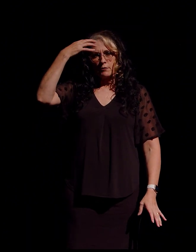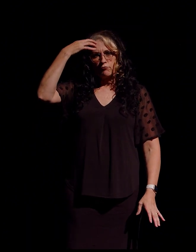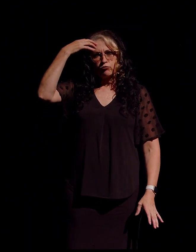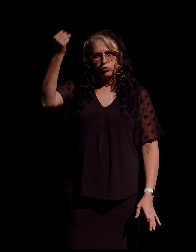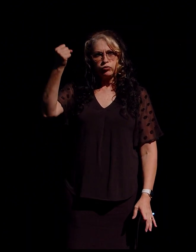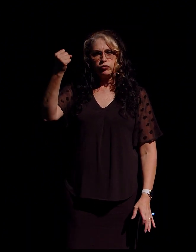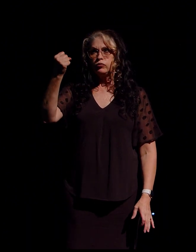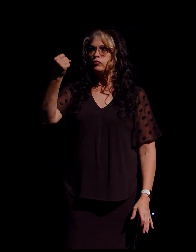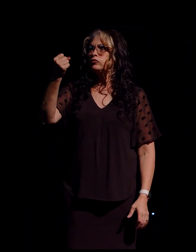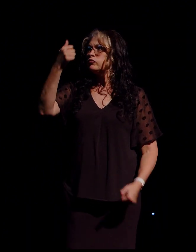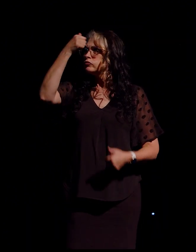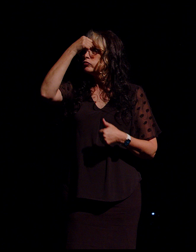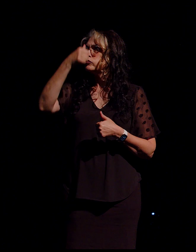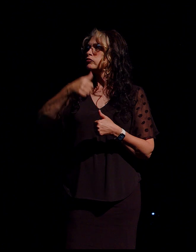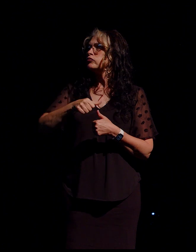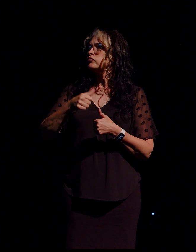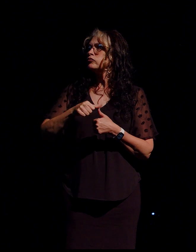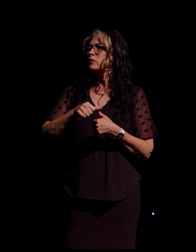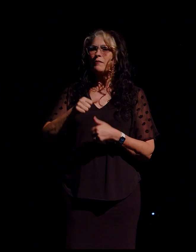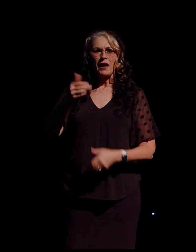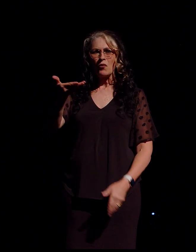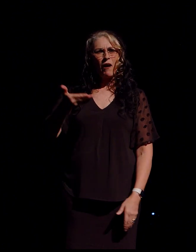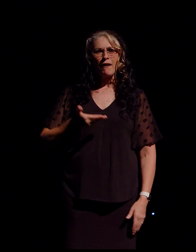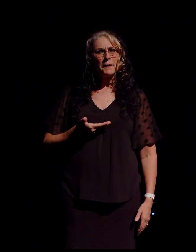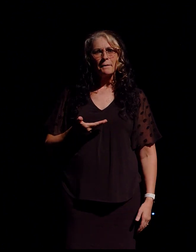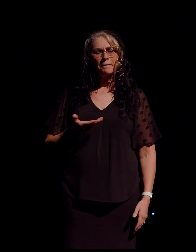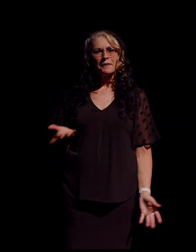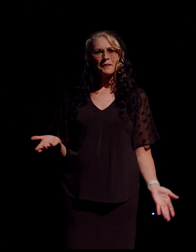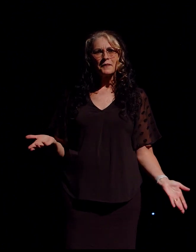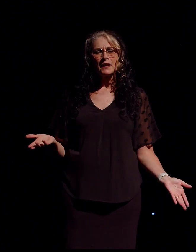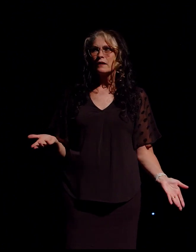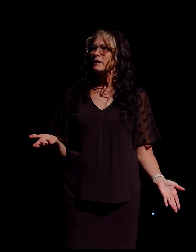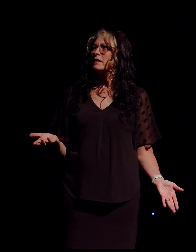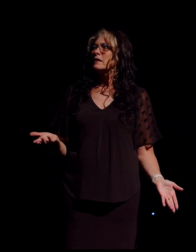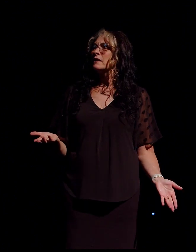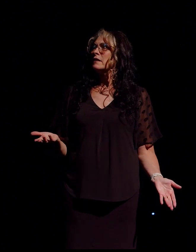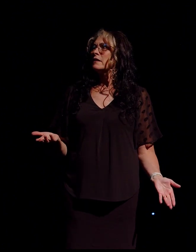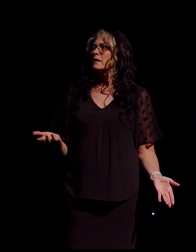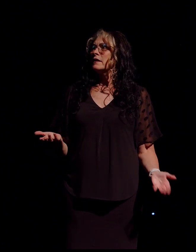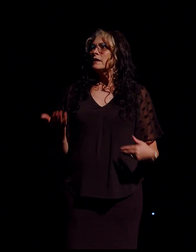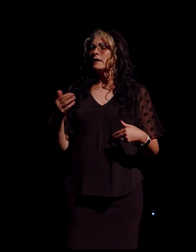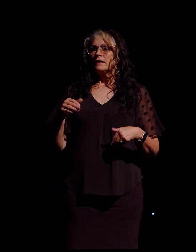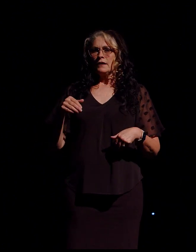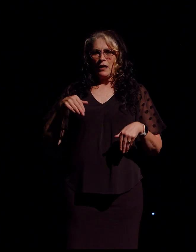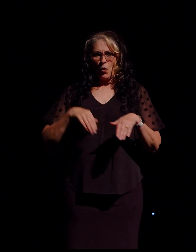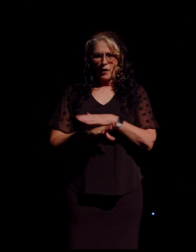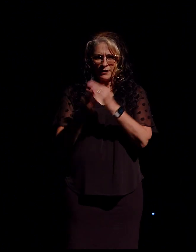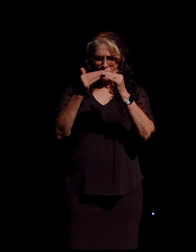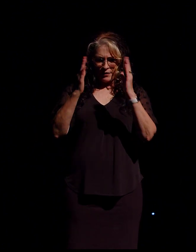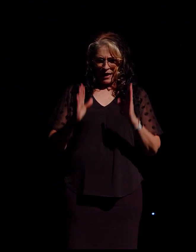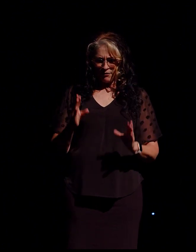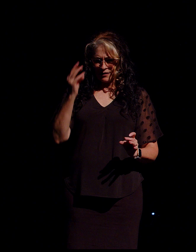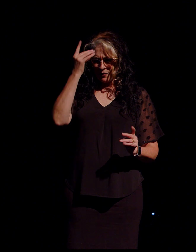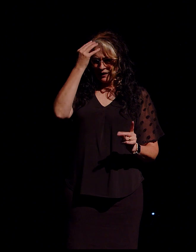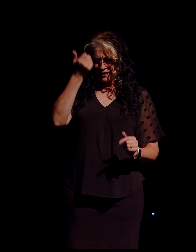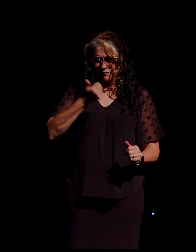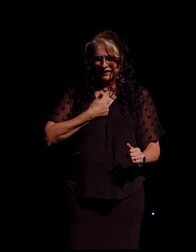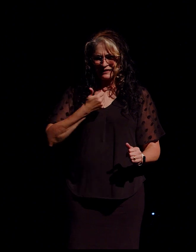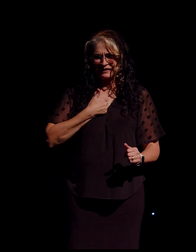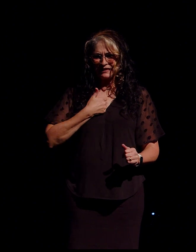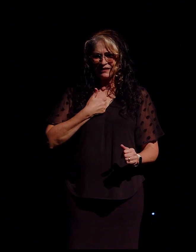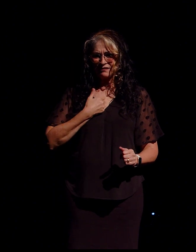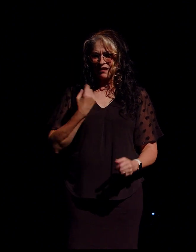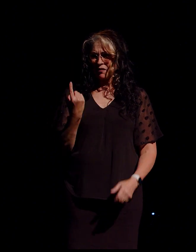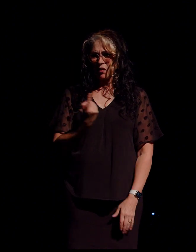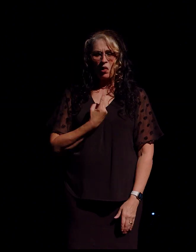that I wasn't welcome. And walking into the house, I remember thinking to myself, I'm